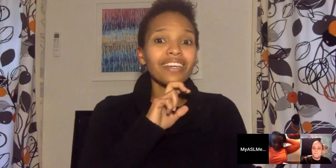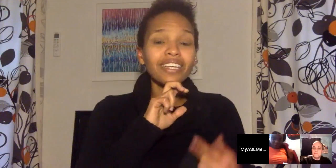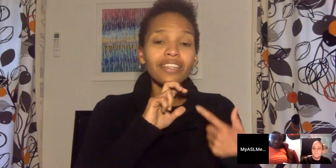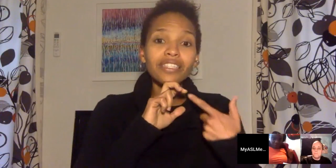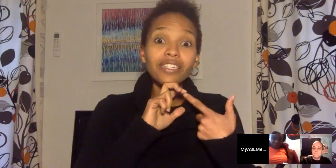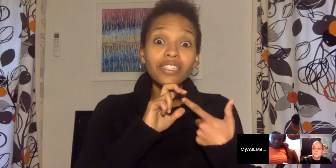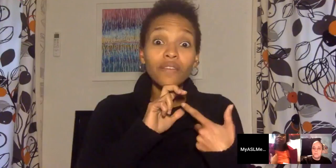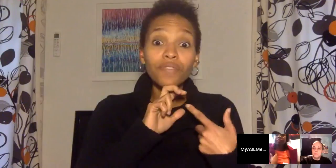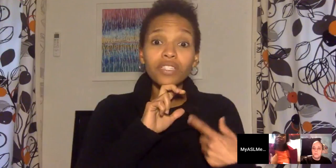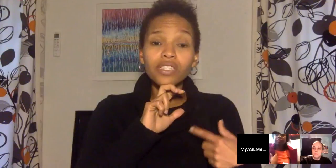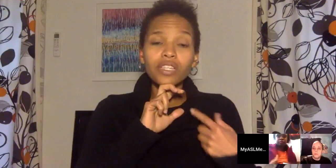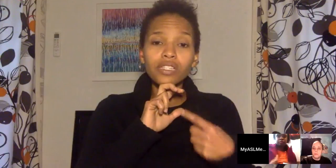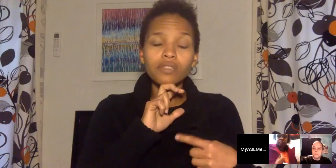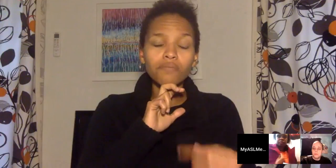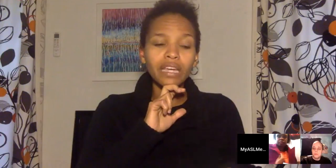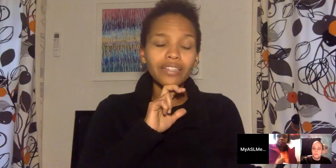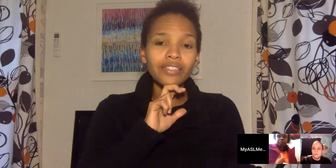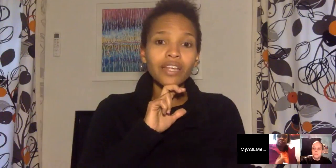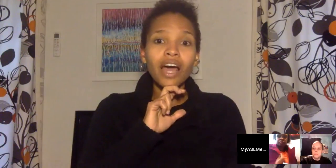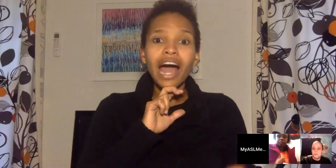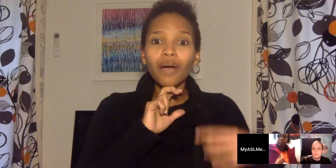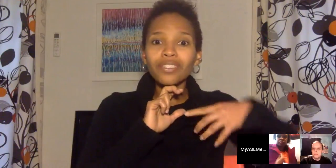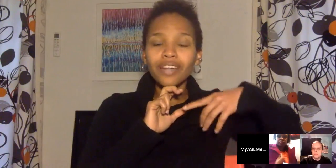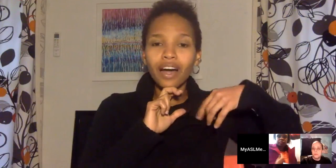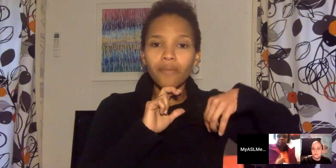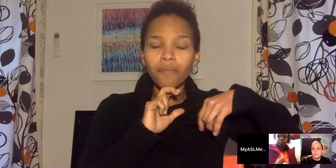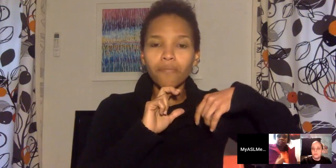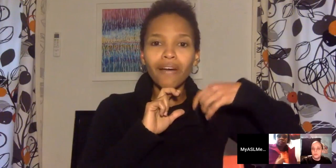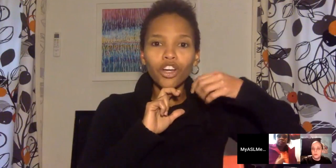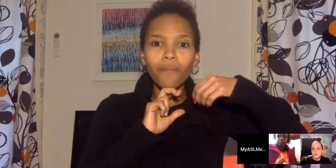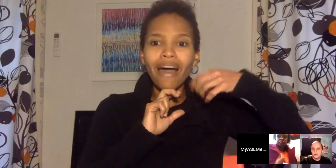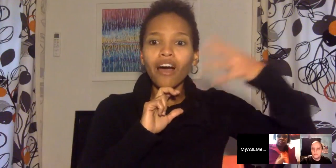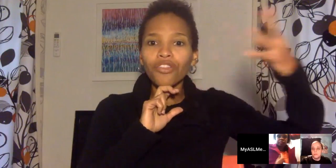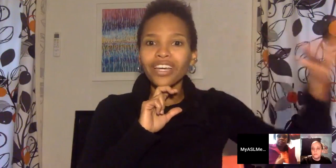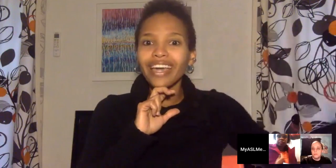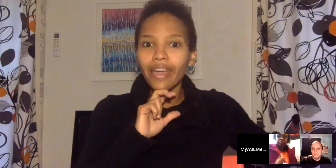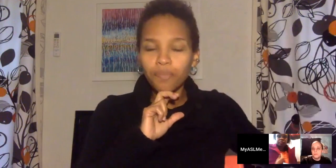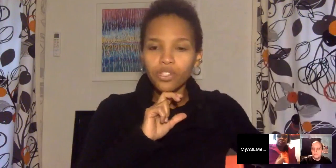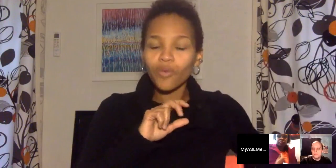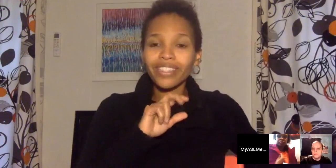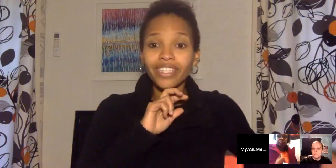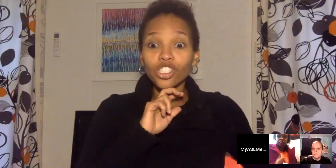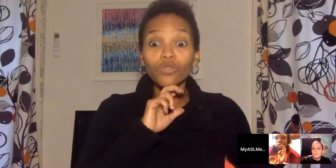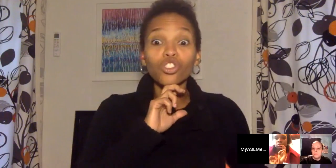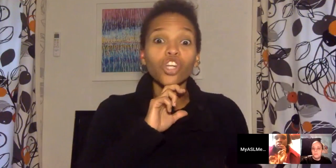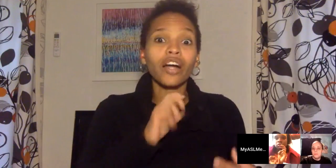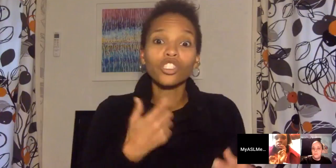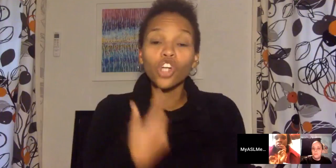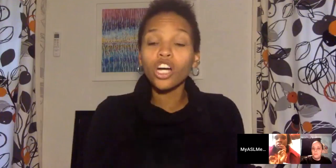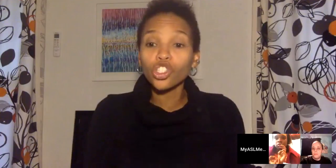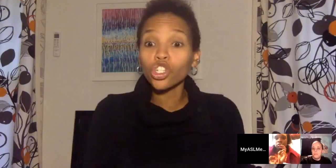and this means I was a mouth agape. So basically, she was shocked,